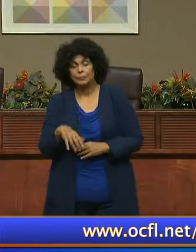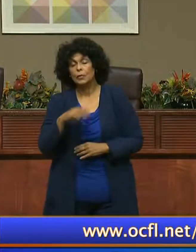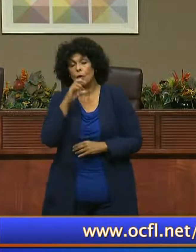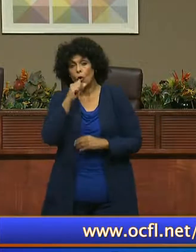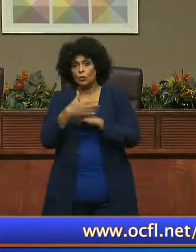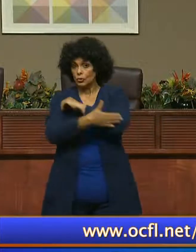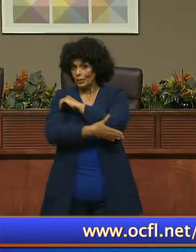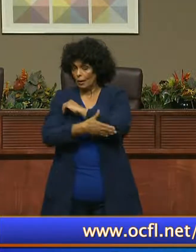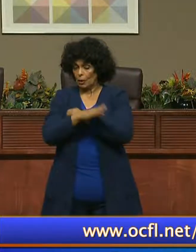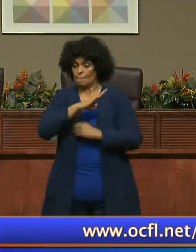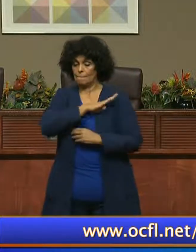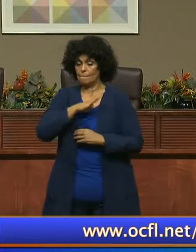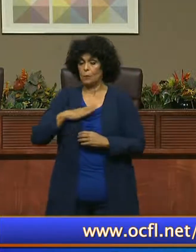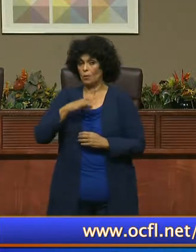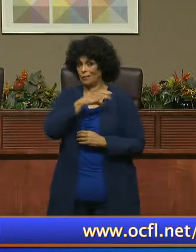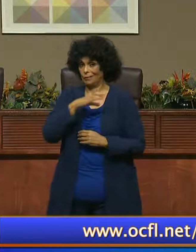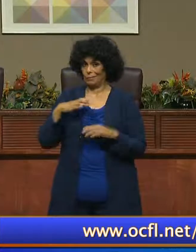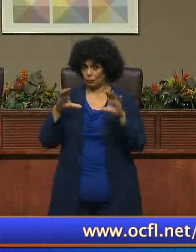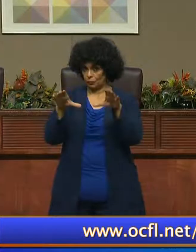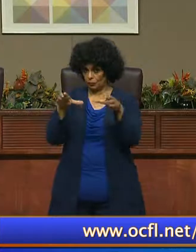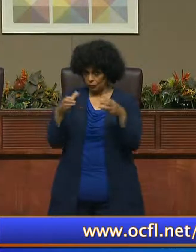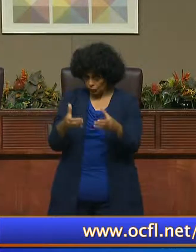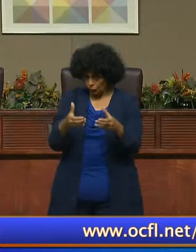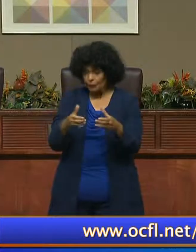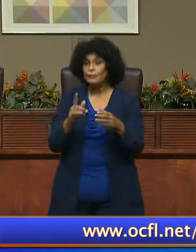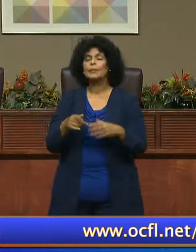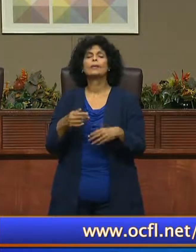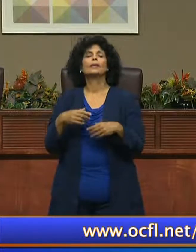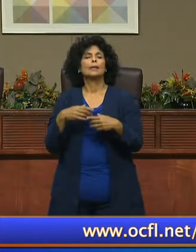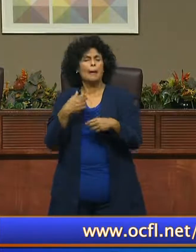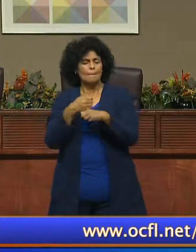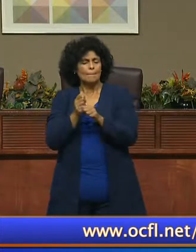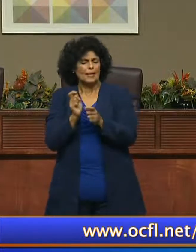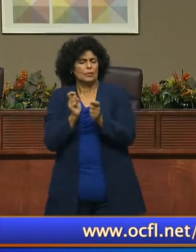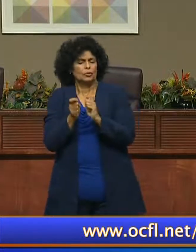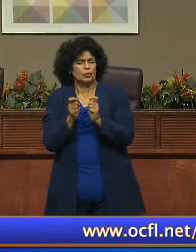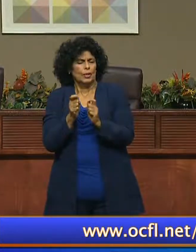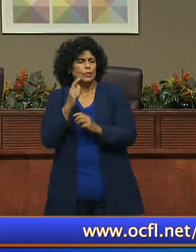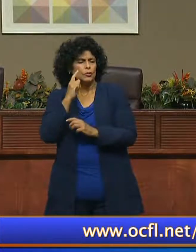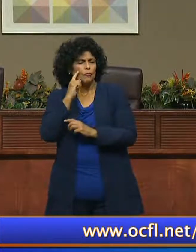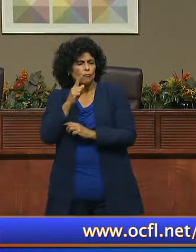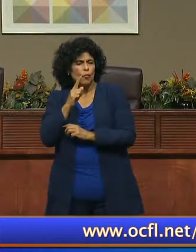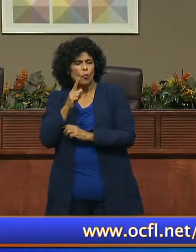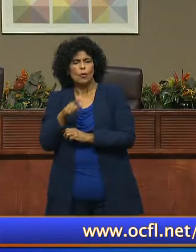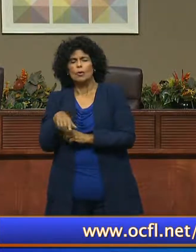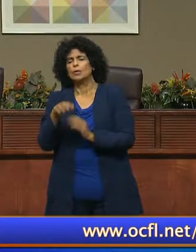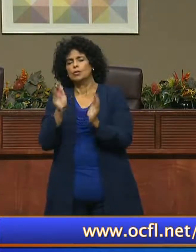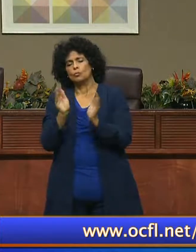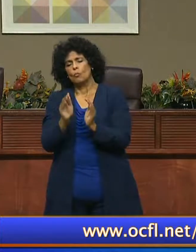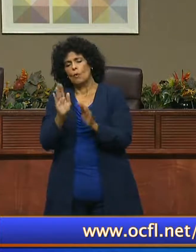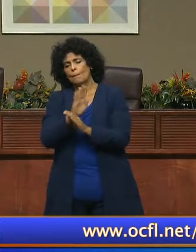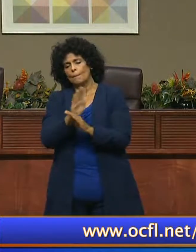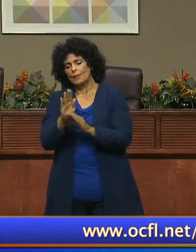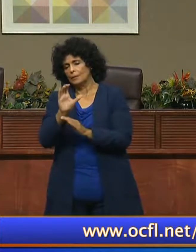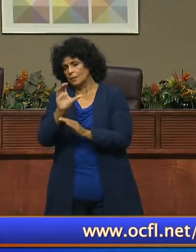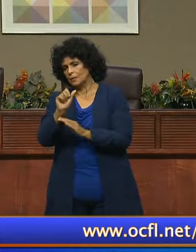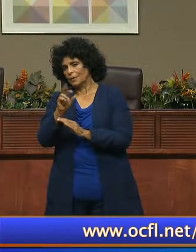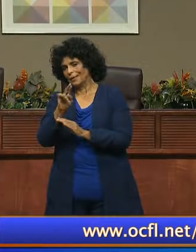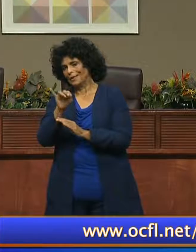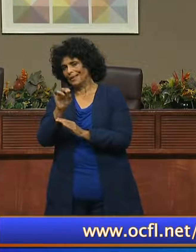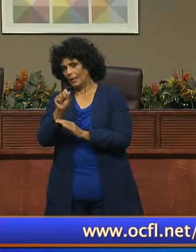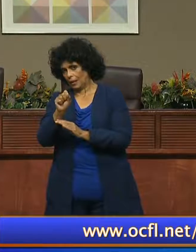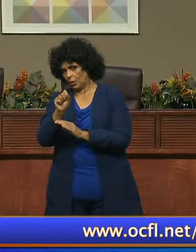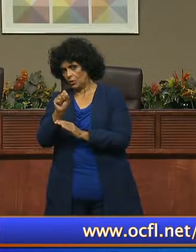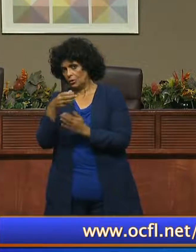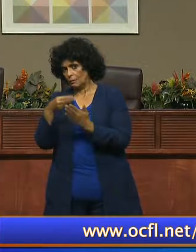approved changes to the Orange Cares small business grant program. We have some staff here who can answer